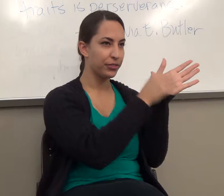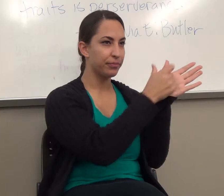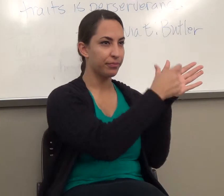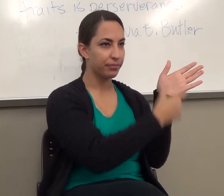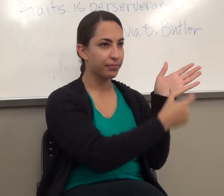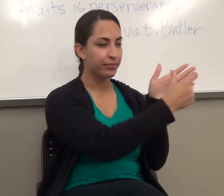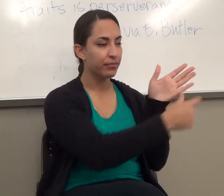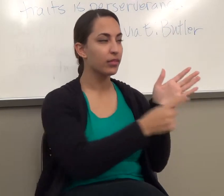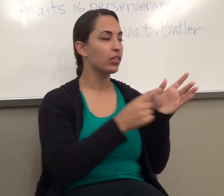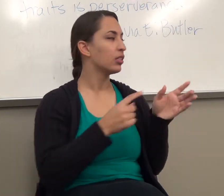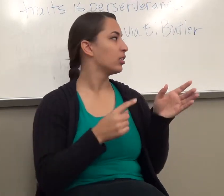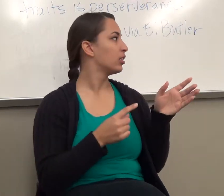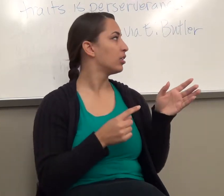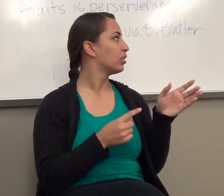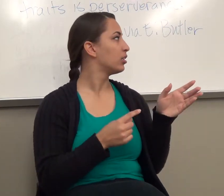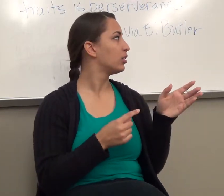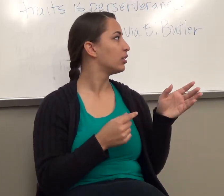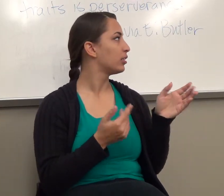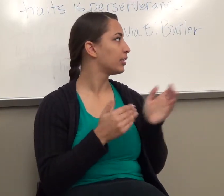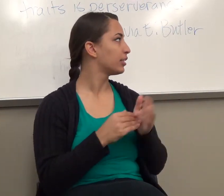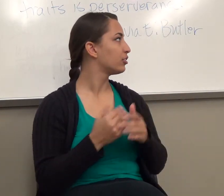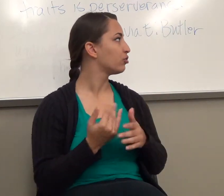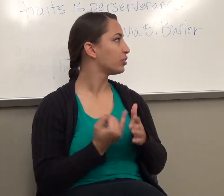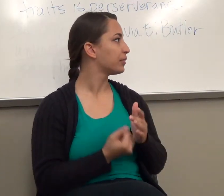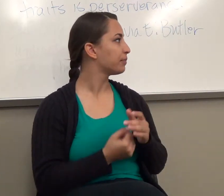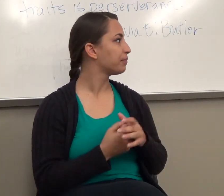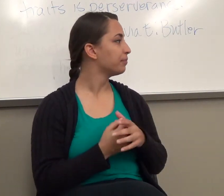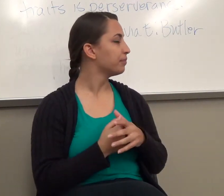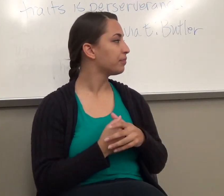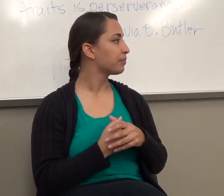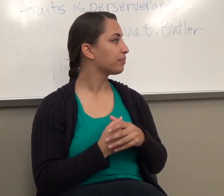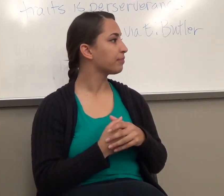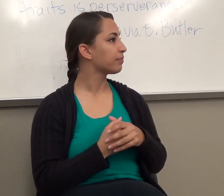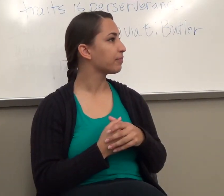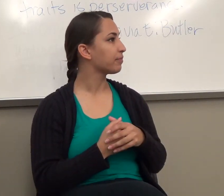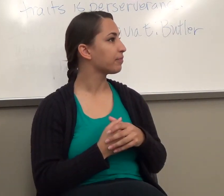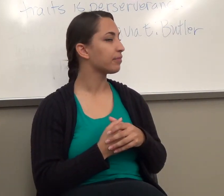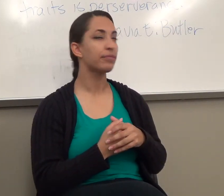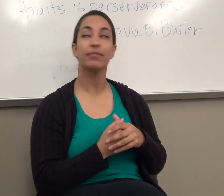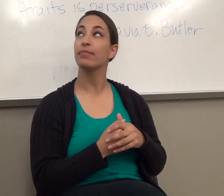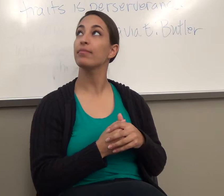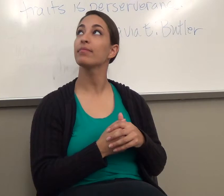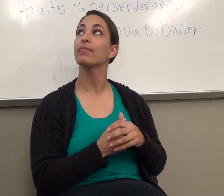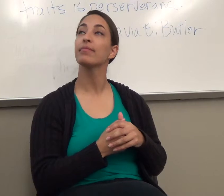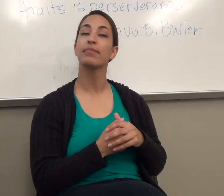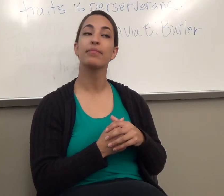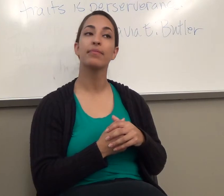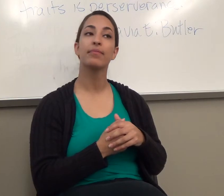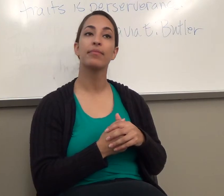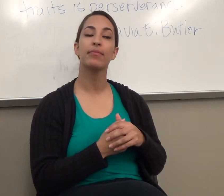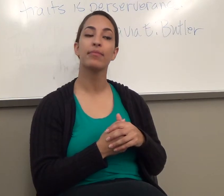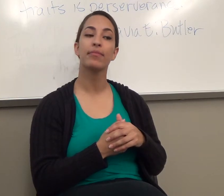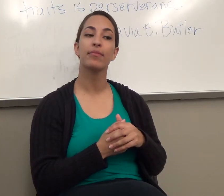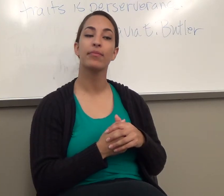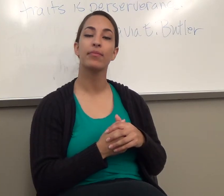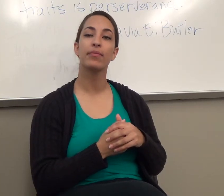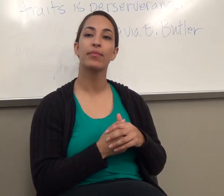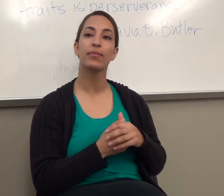and again, this was a lesson in looking at sentences that aren't as